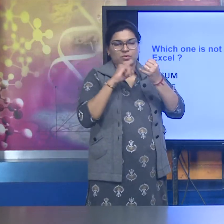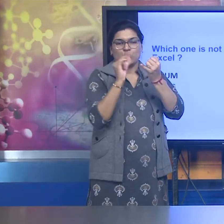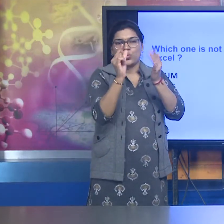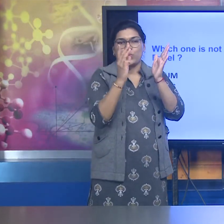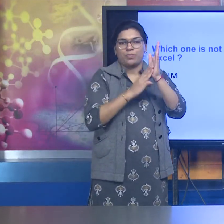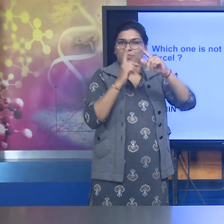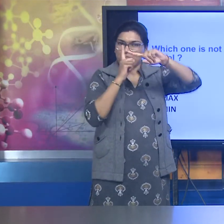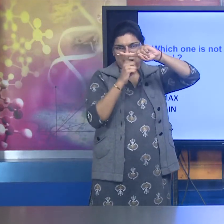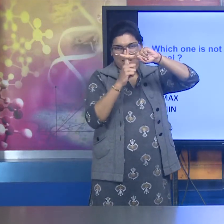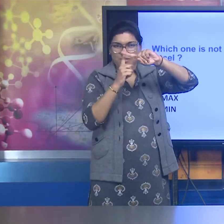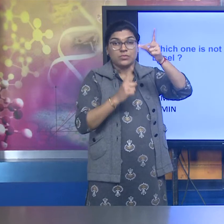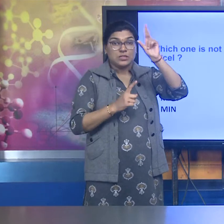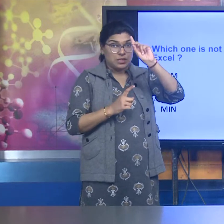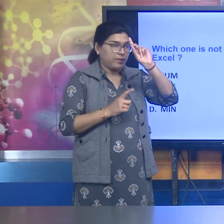First, sum.